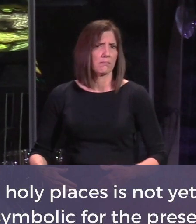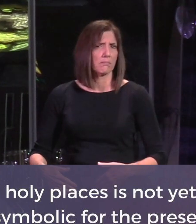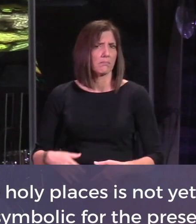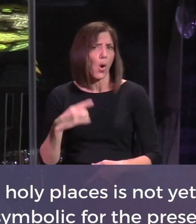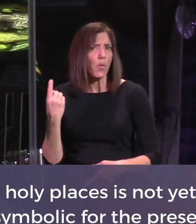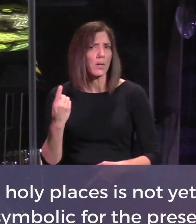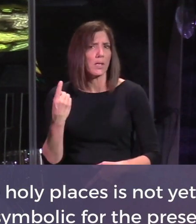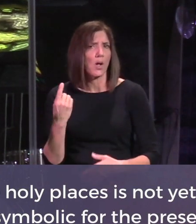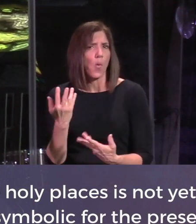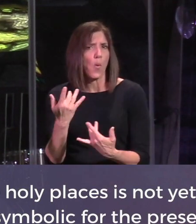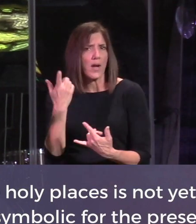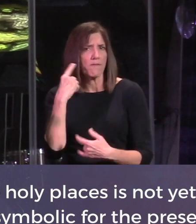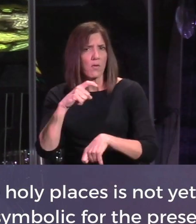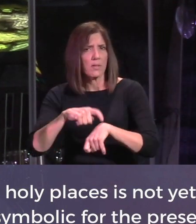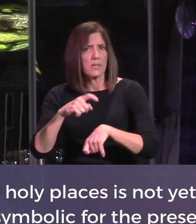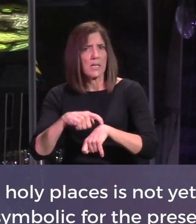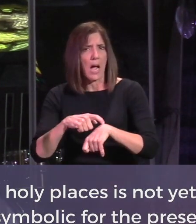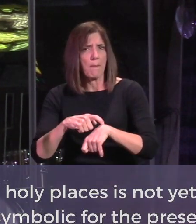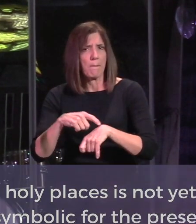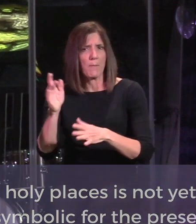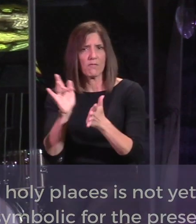until the time of reformation.